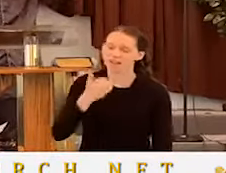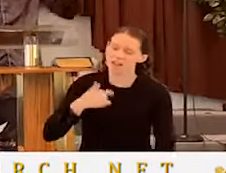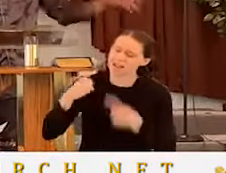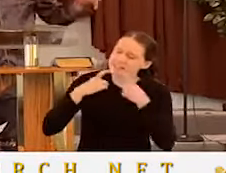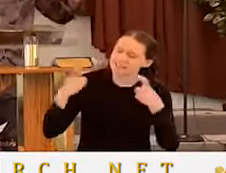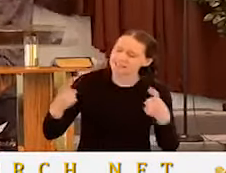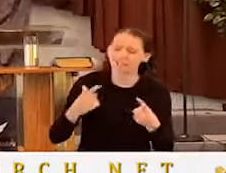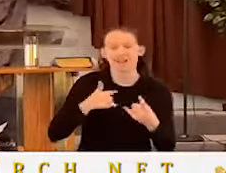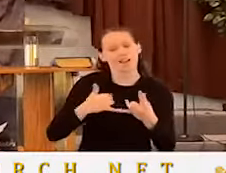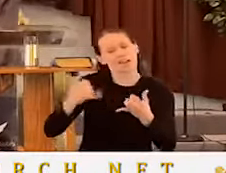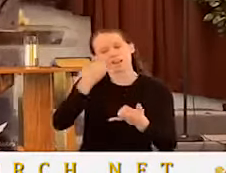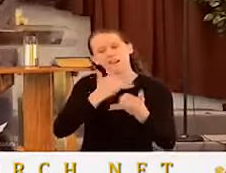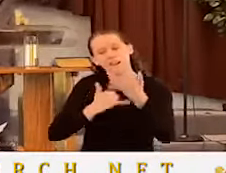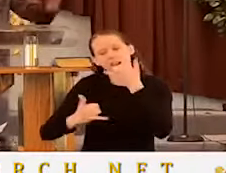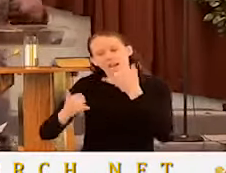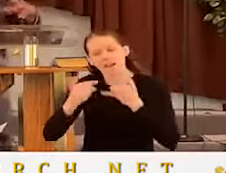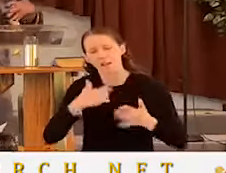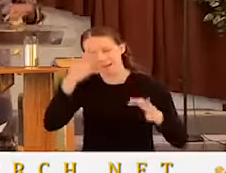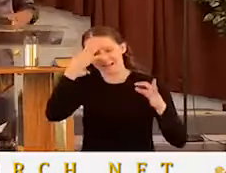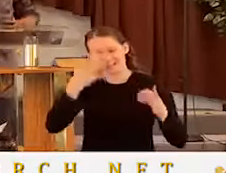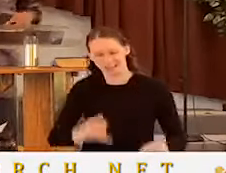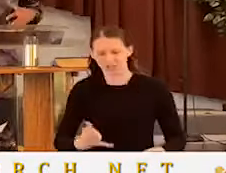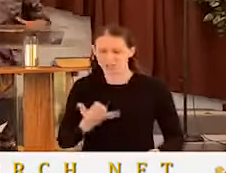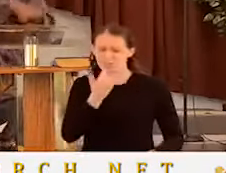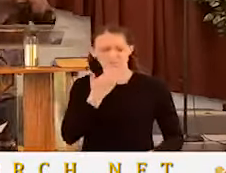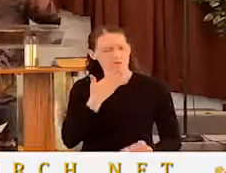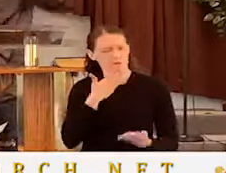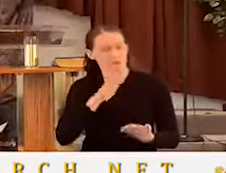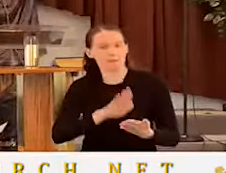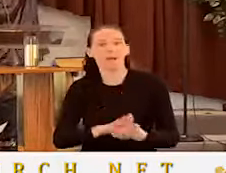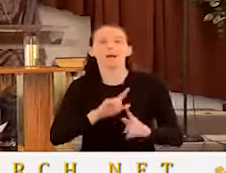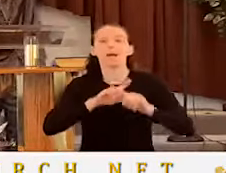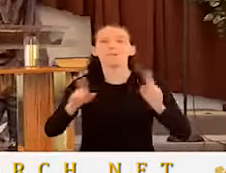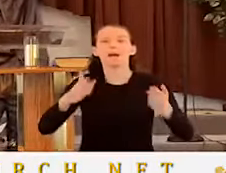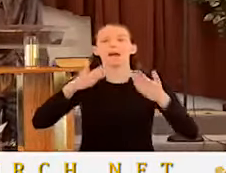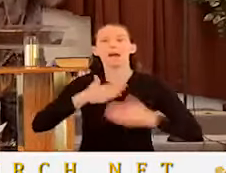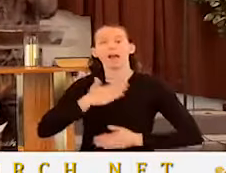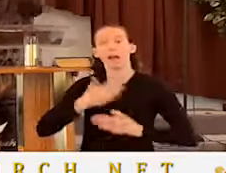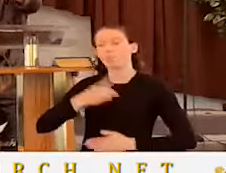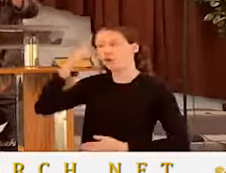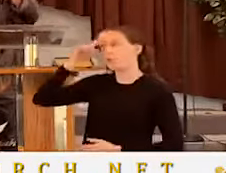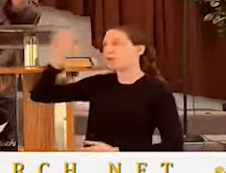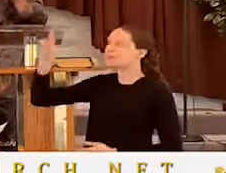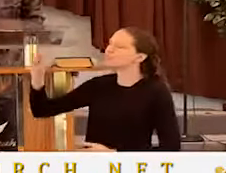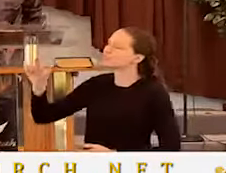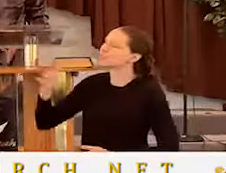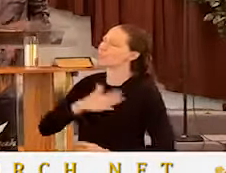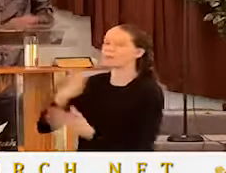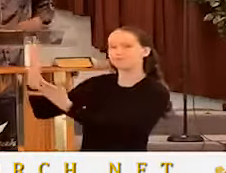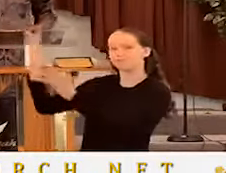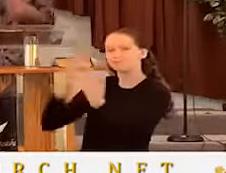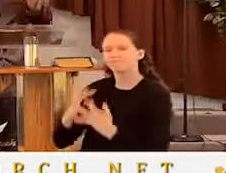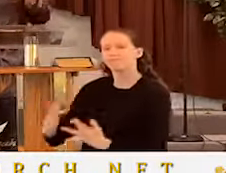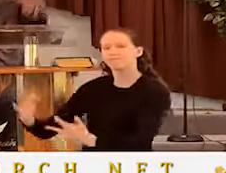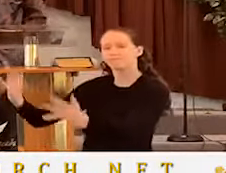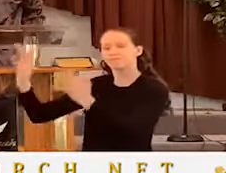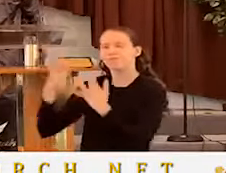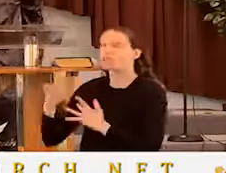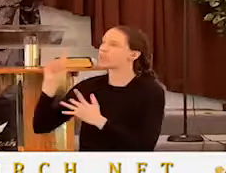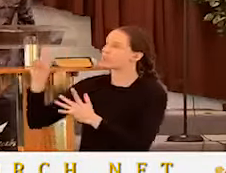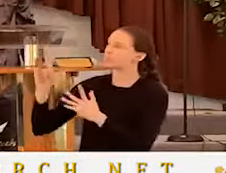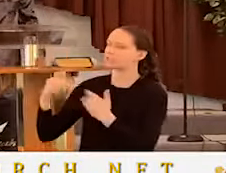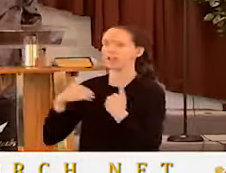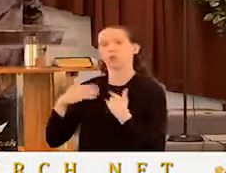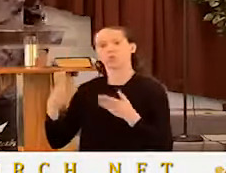I made mistakes, I made bad decisions, but I'm so glad for the grace and mercy of God that gave